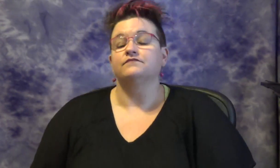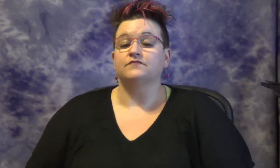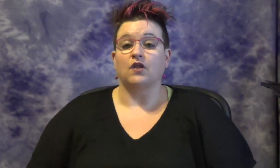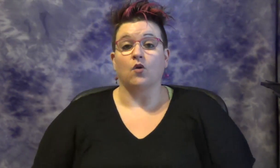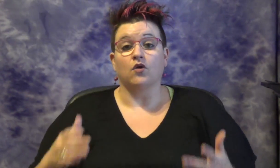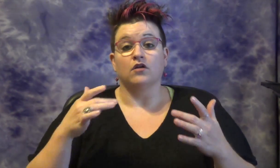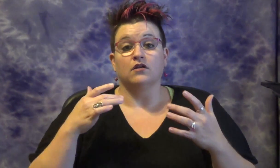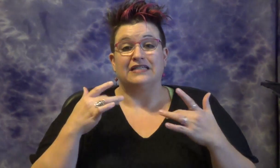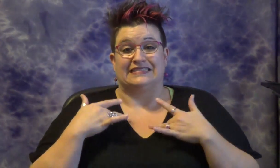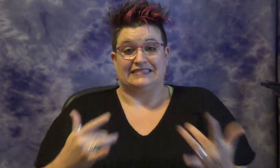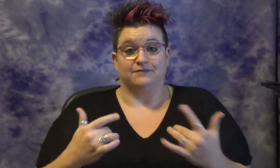Now,